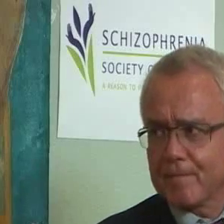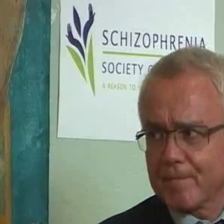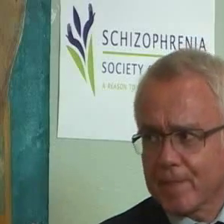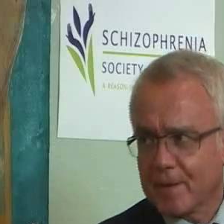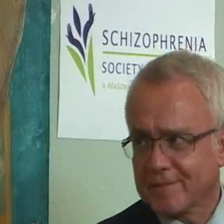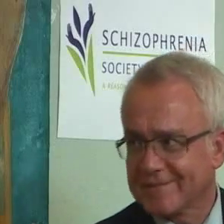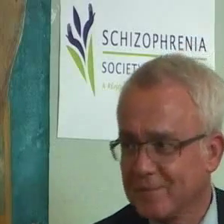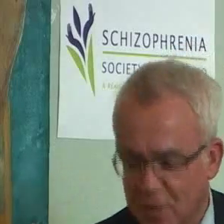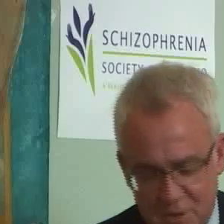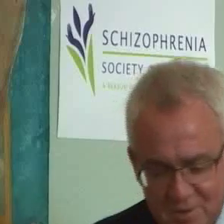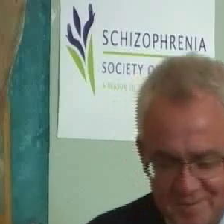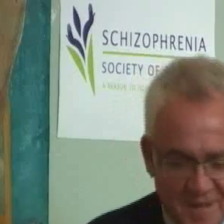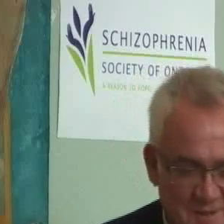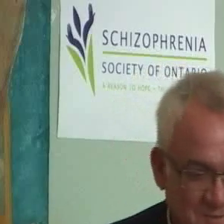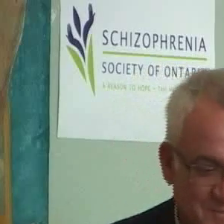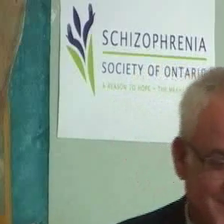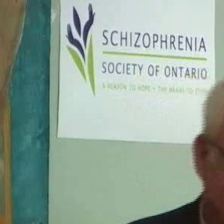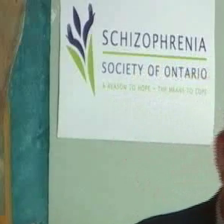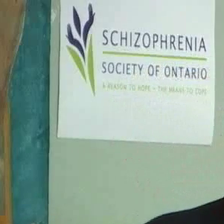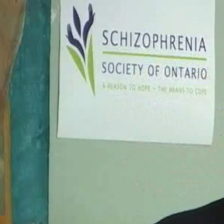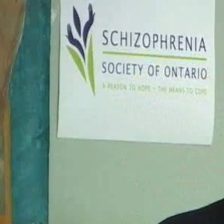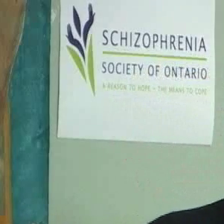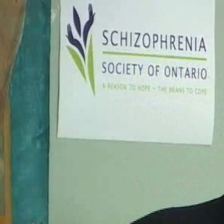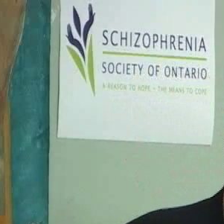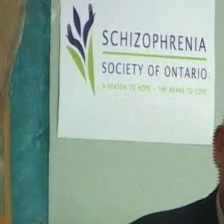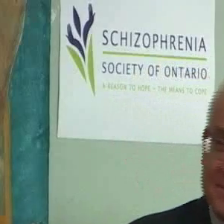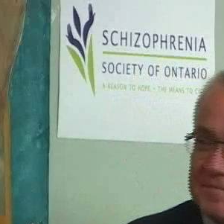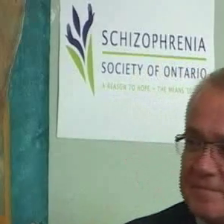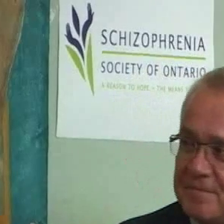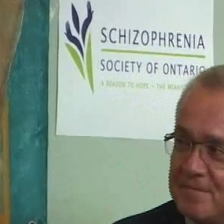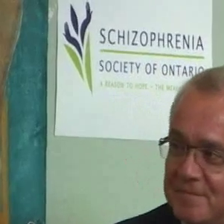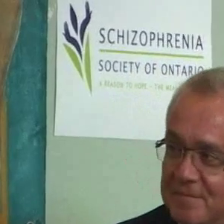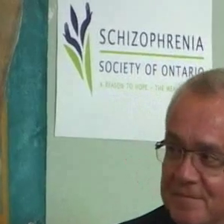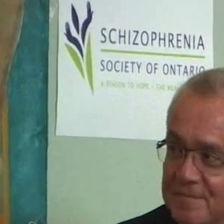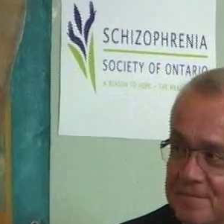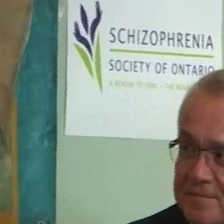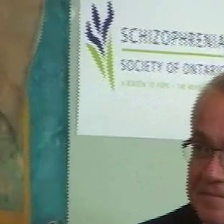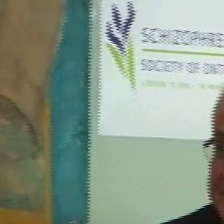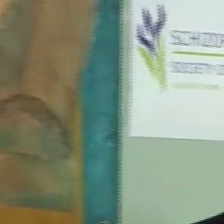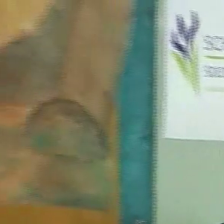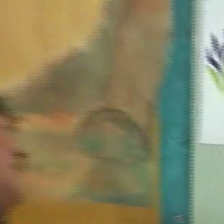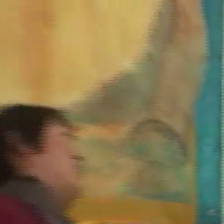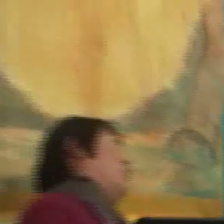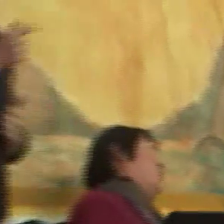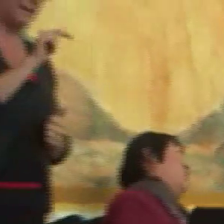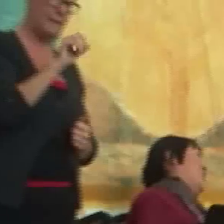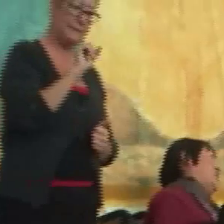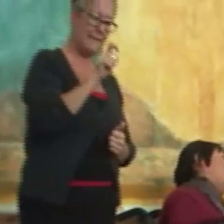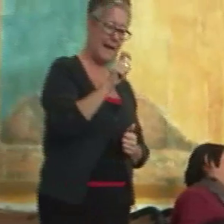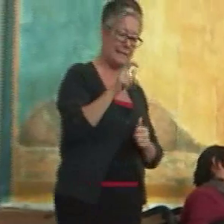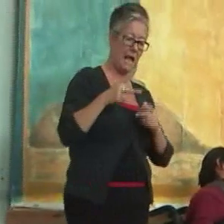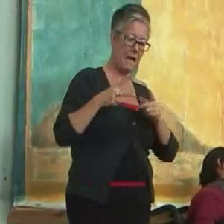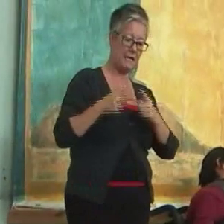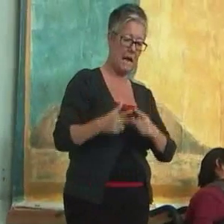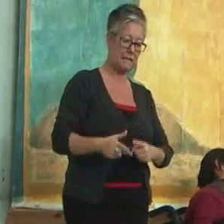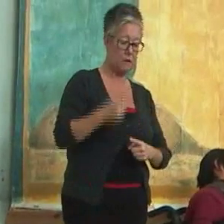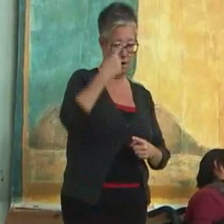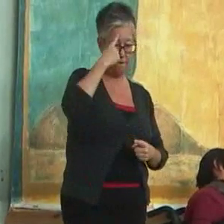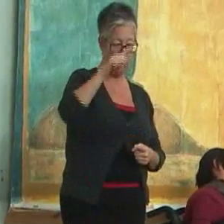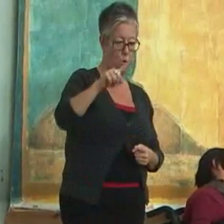going to exercise my right to clarify a point for a moment. You've mentioned that you're interested in tax cuts only for seniors